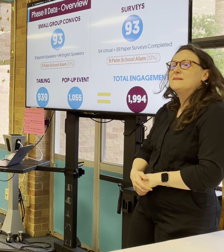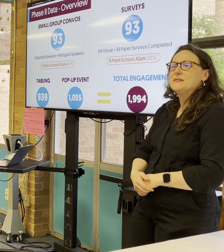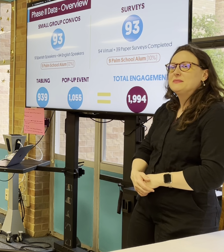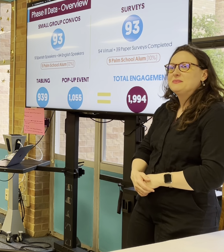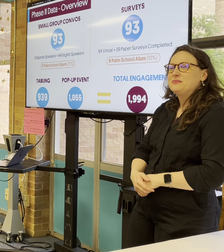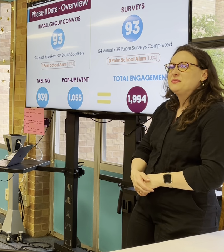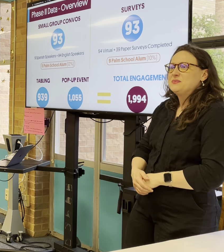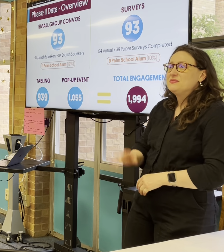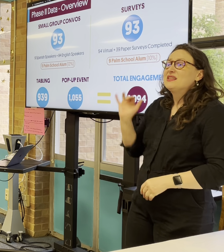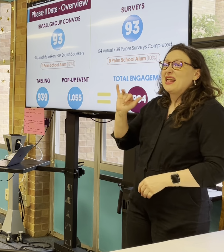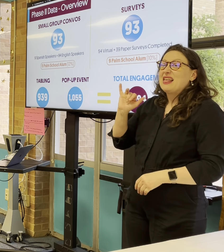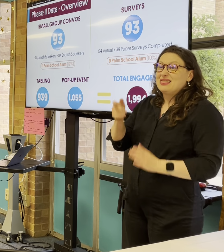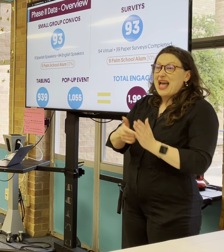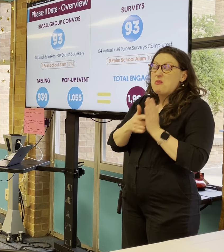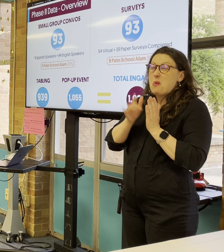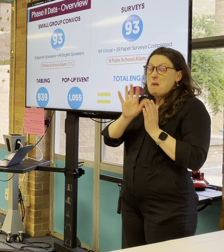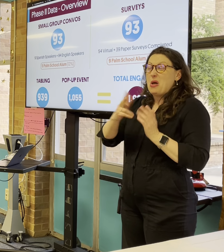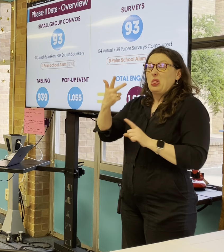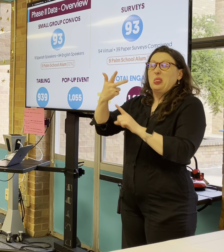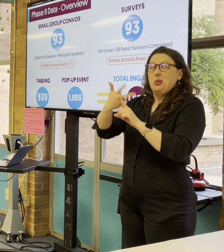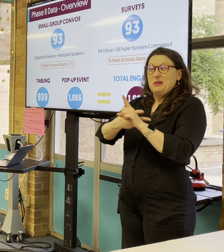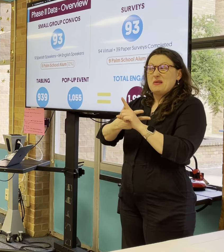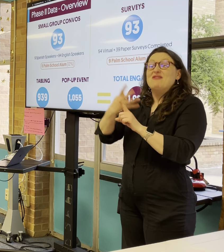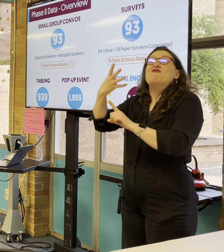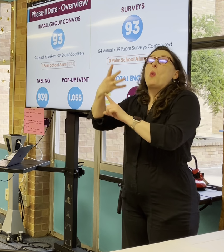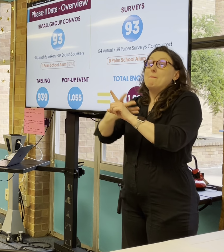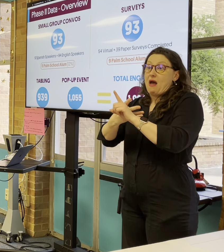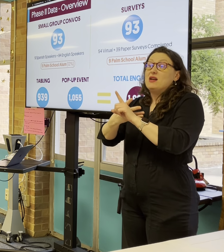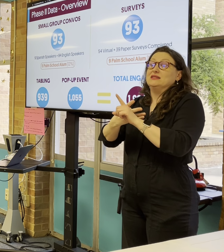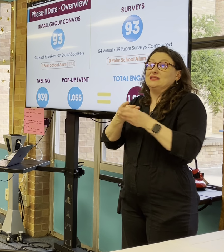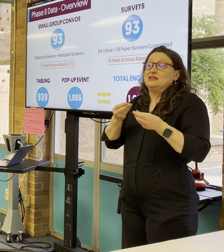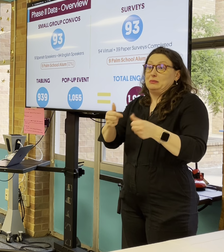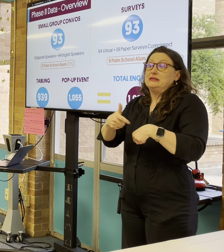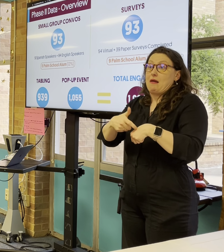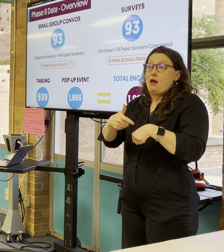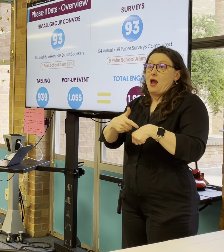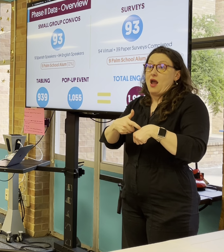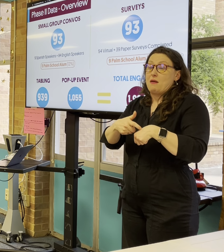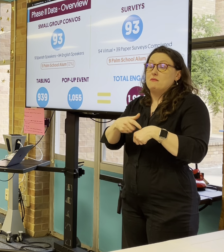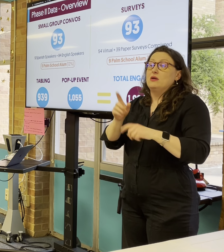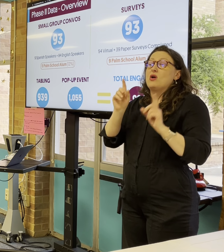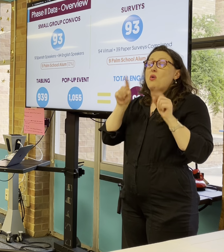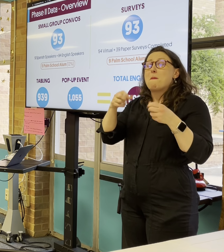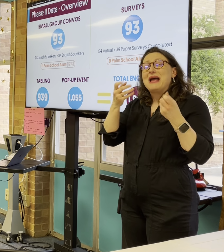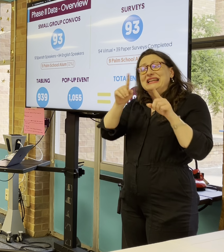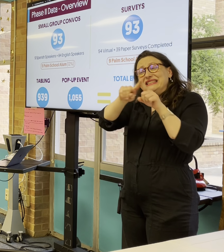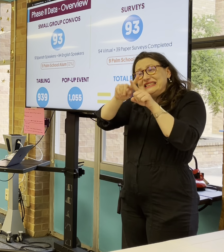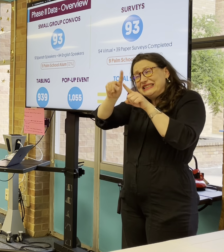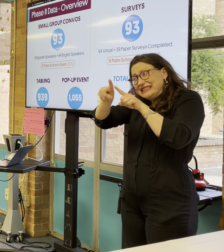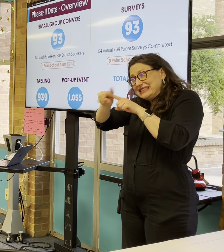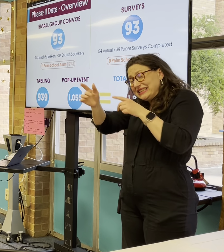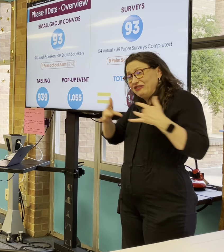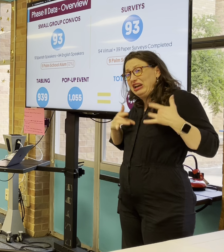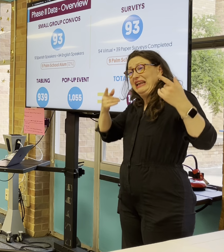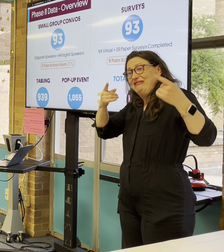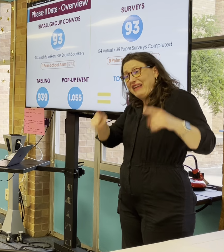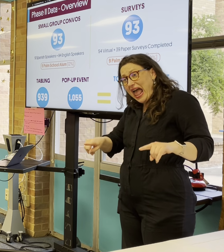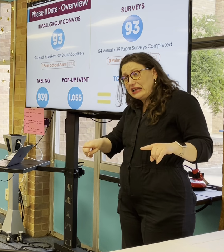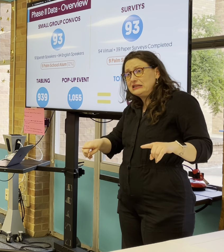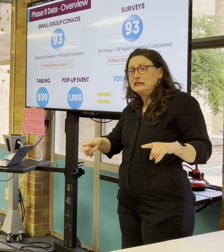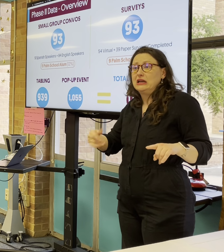because it took us about 3 to 4 months that we spent time. We went to pop-up events, tabling. We also had an